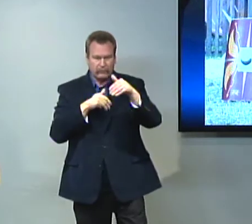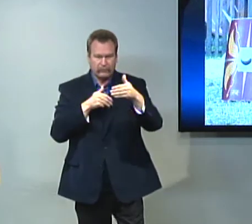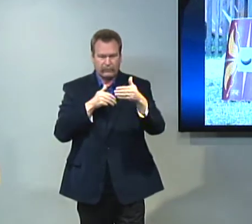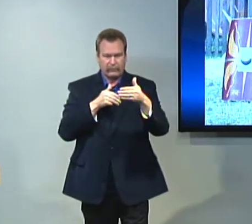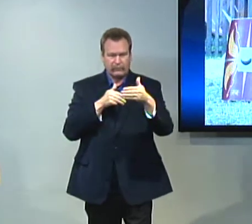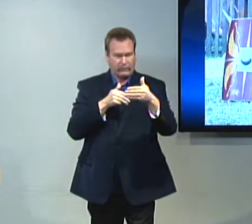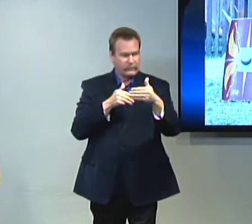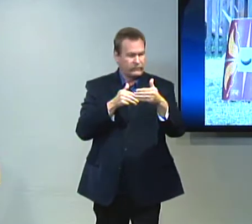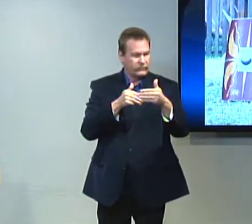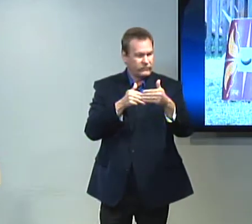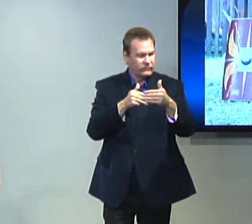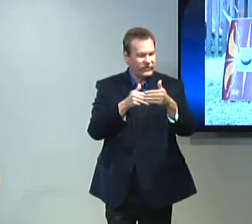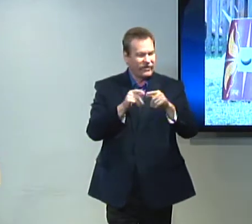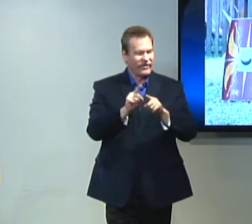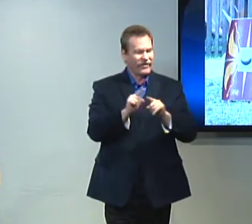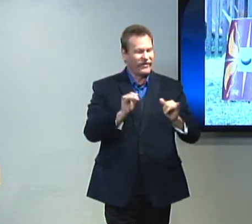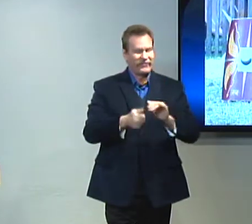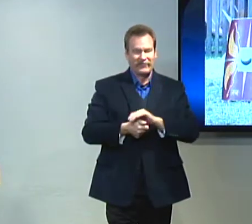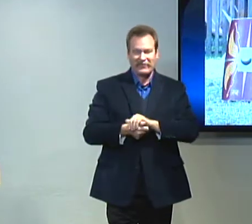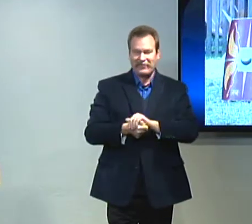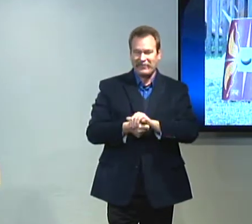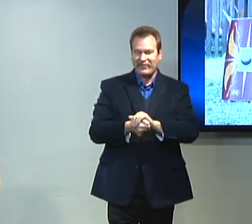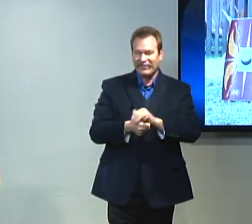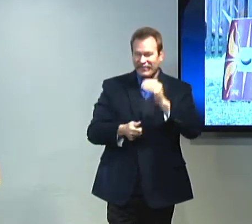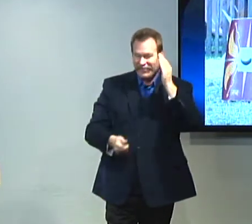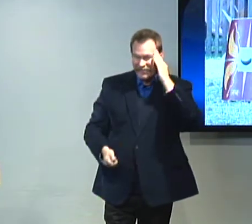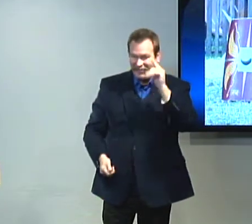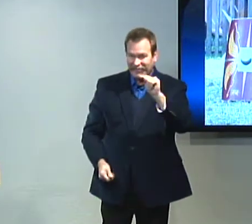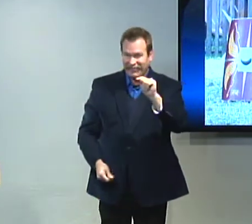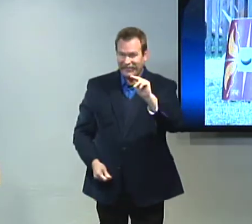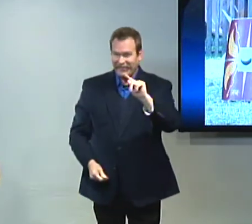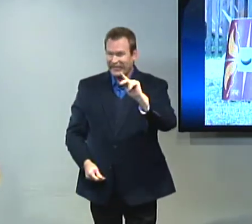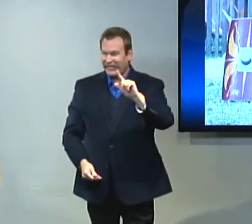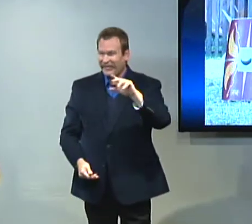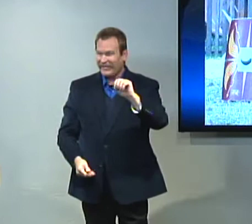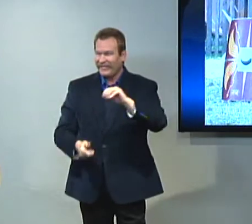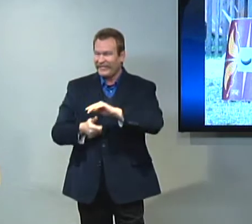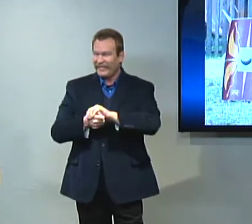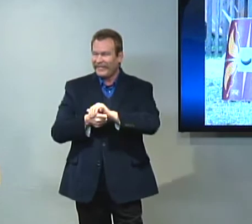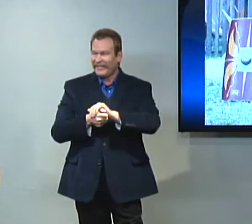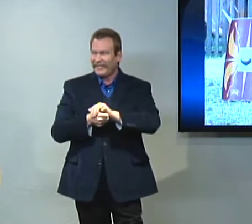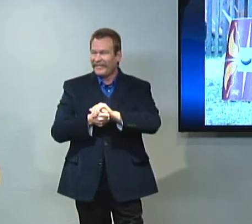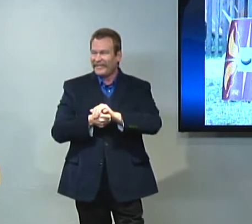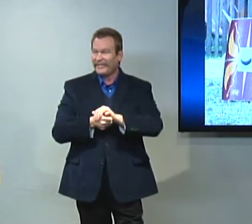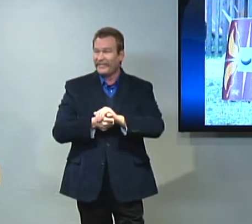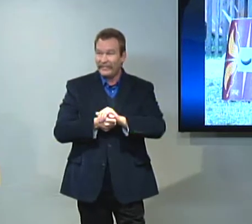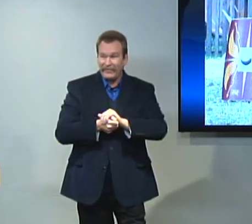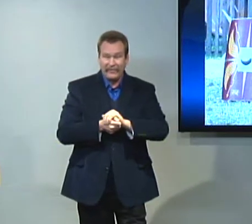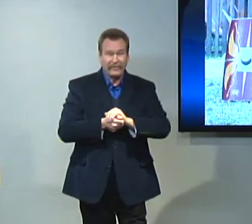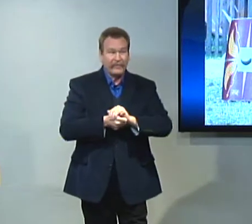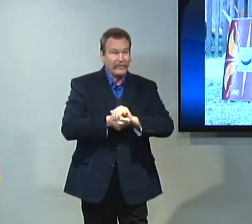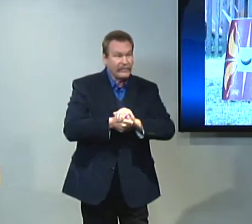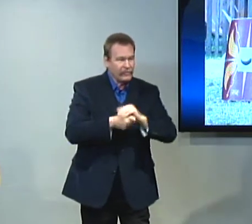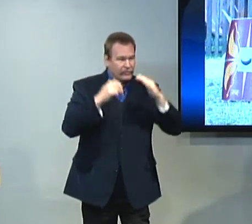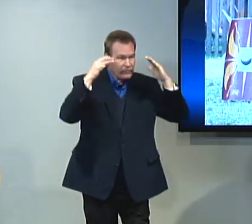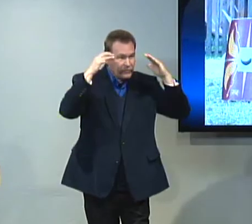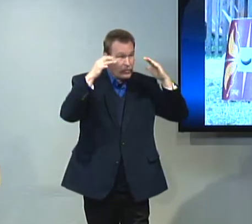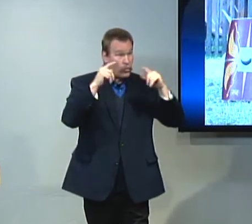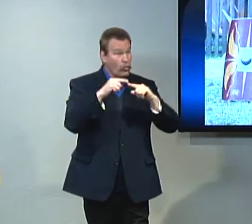from all of the arrows that would be coming towards him. You've seen little turtles, right? You know how slow they